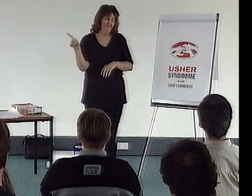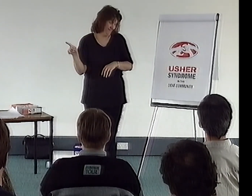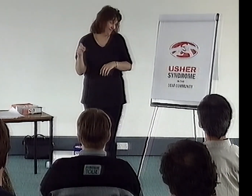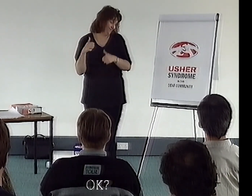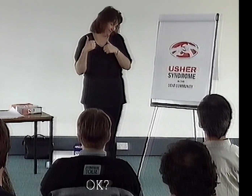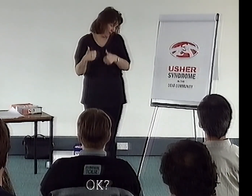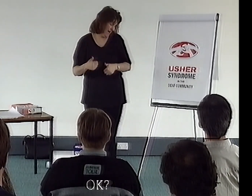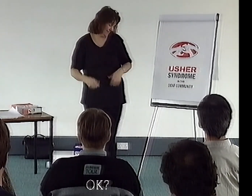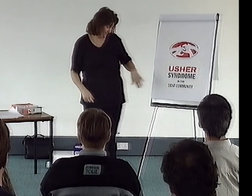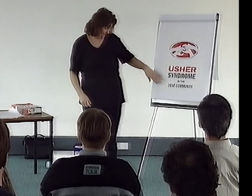Okay?